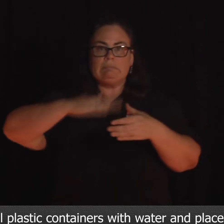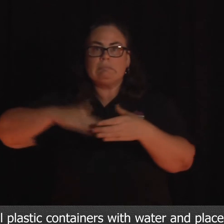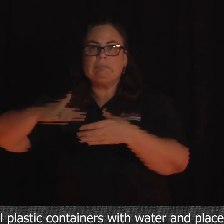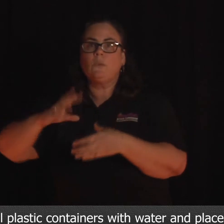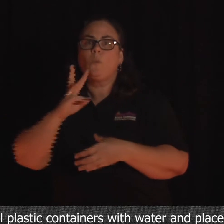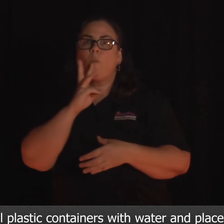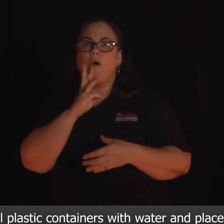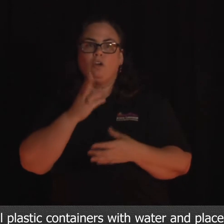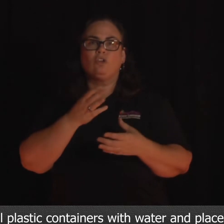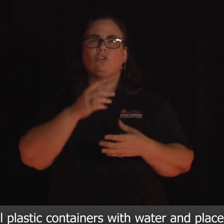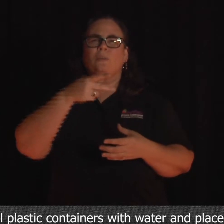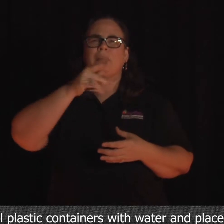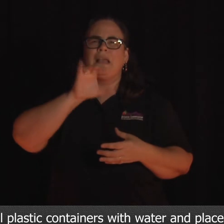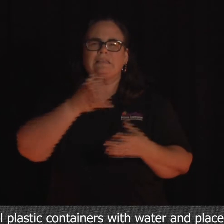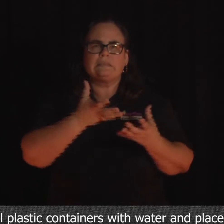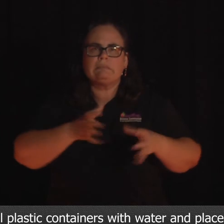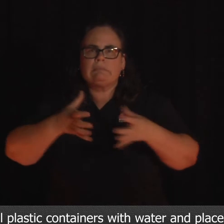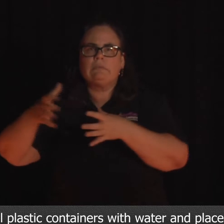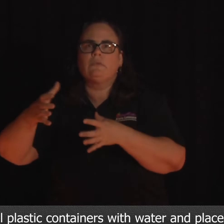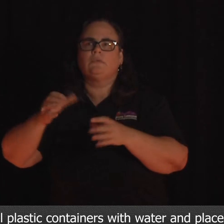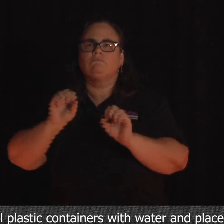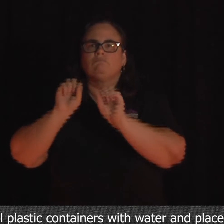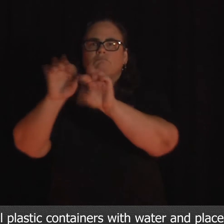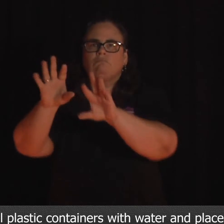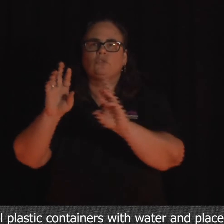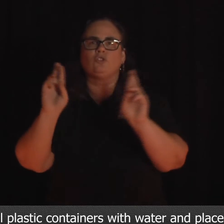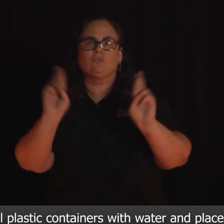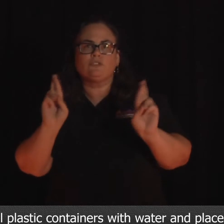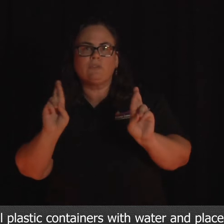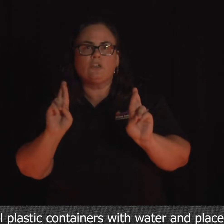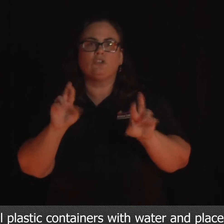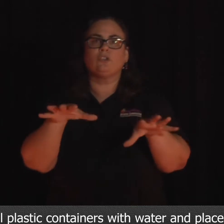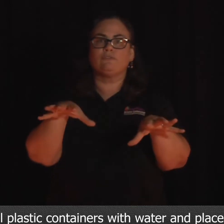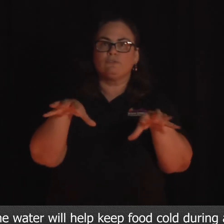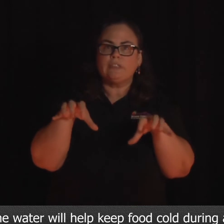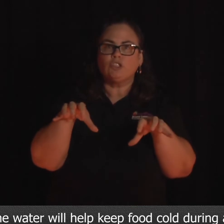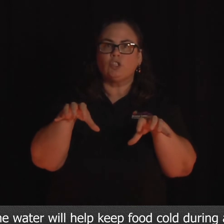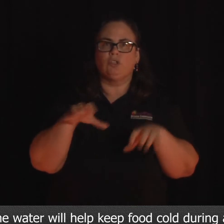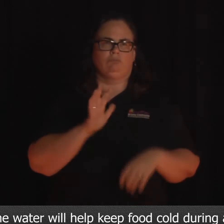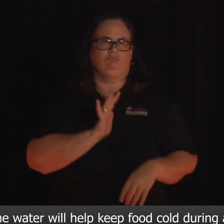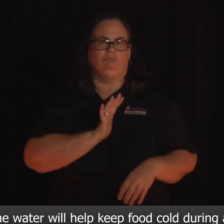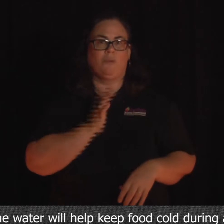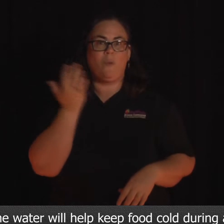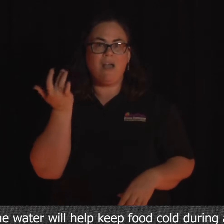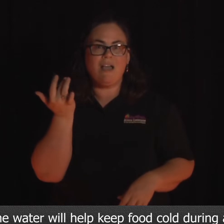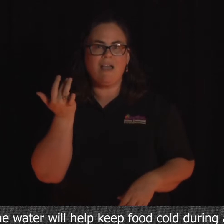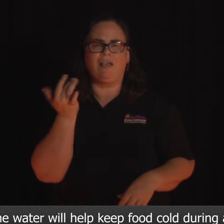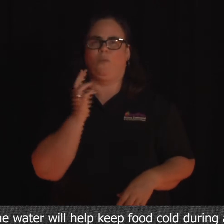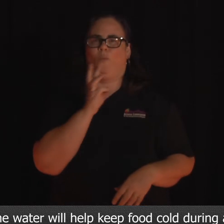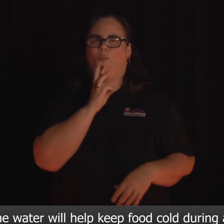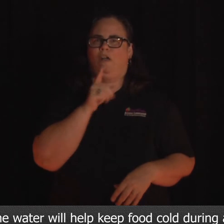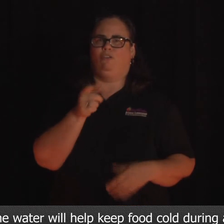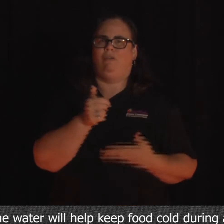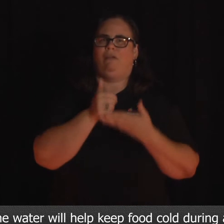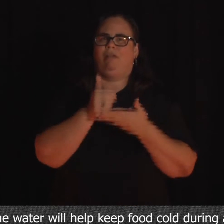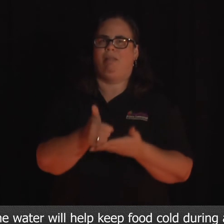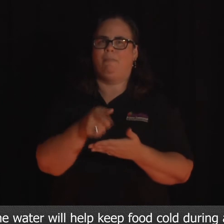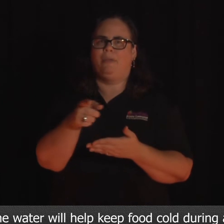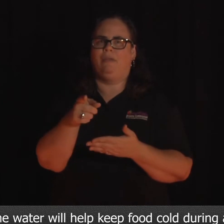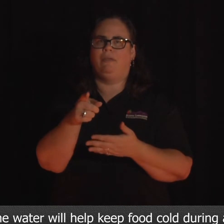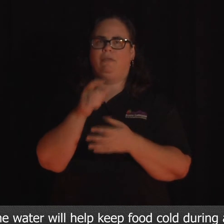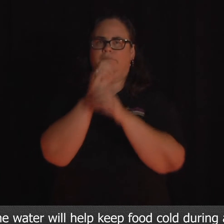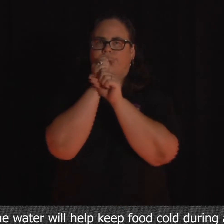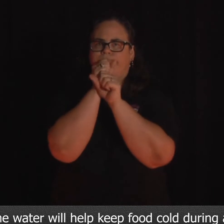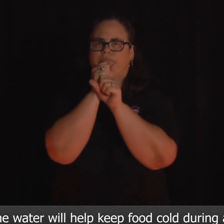Fill plastic containers with water and place them in the refrigerator and freezer. The water will help keep food cold during a